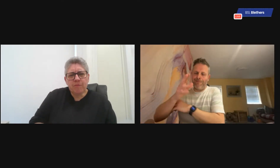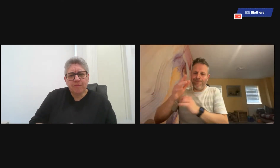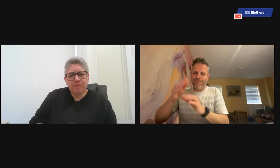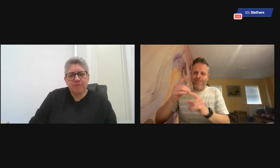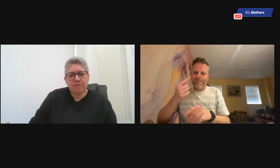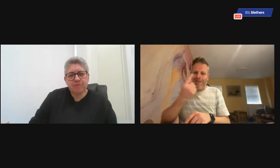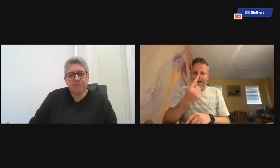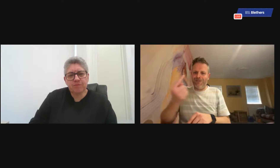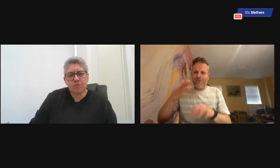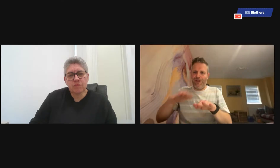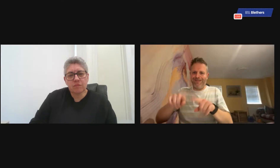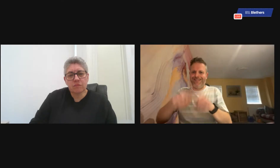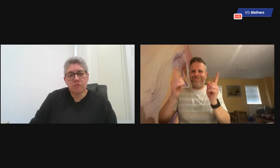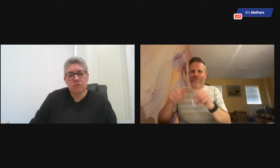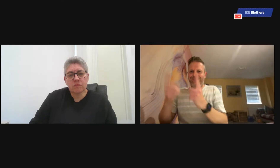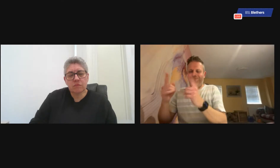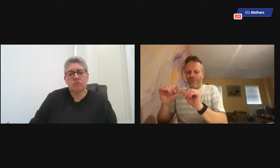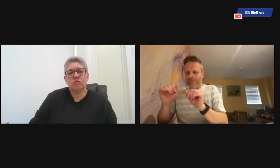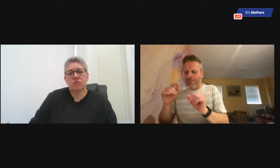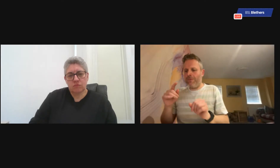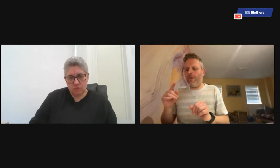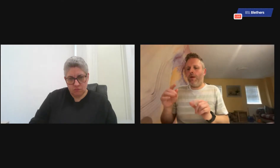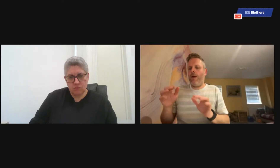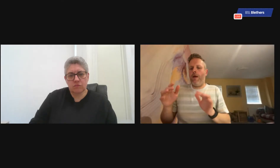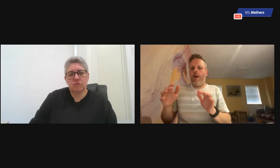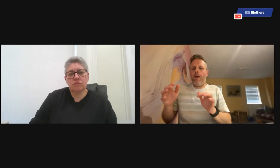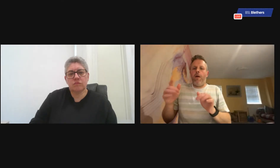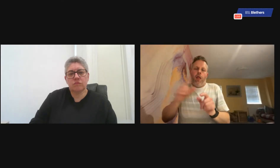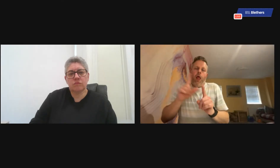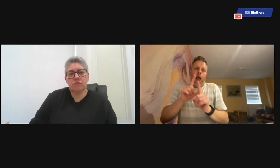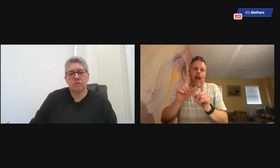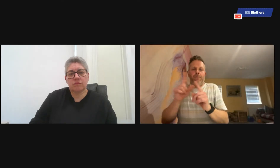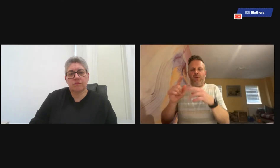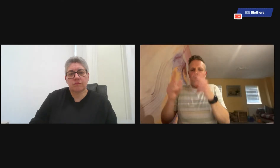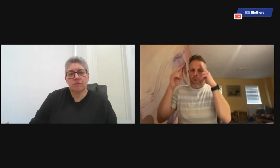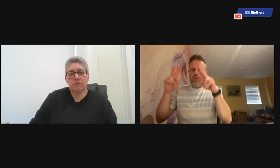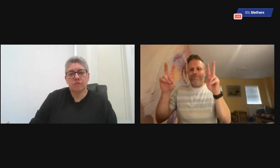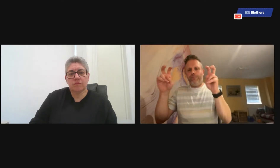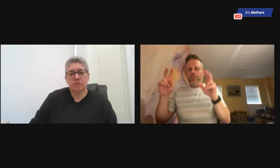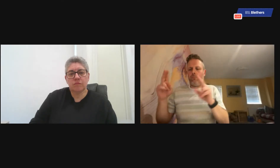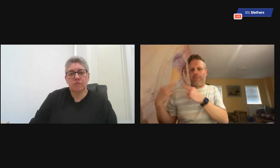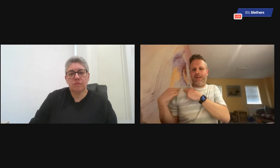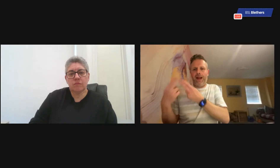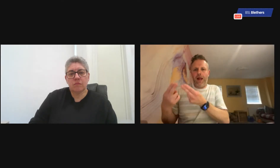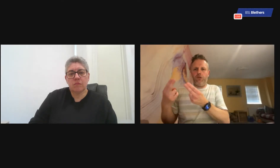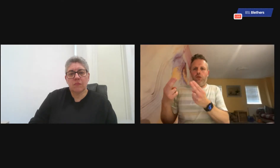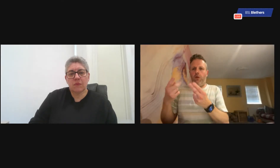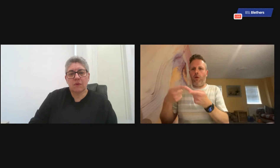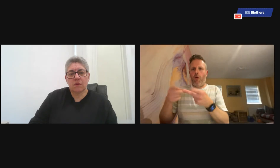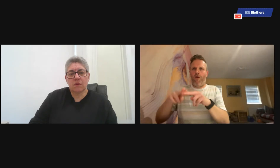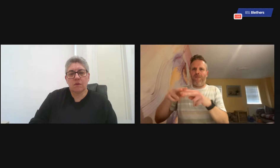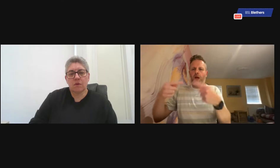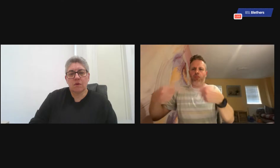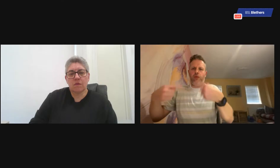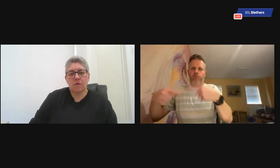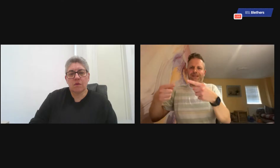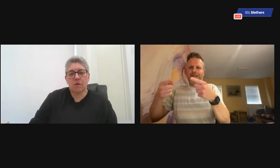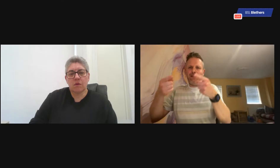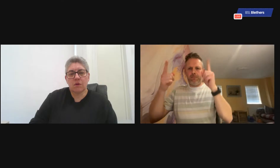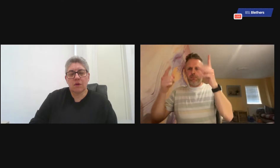seek permission from its parents or from someone else, or how does that work? Well, again, it's different for each